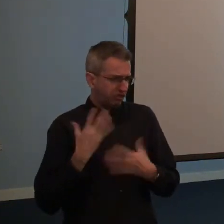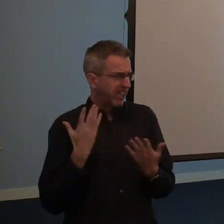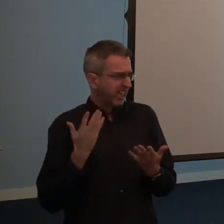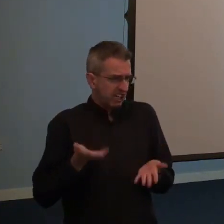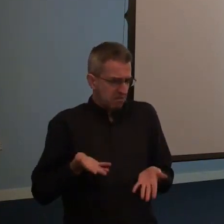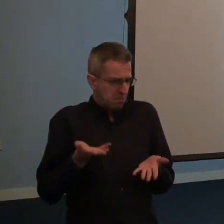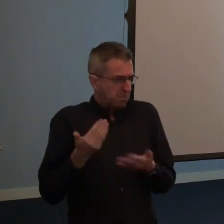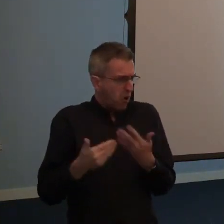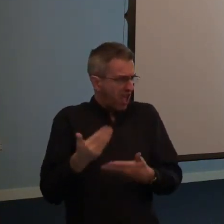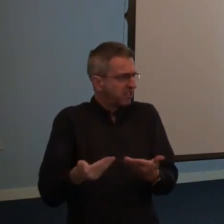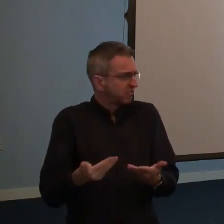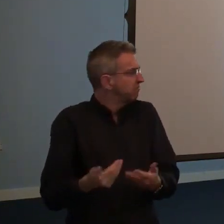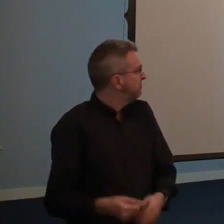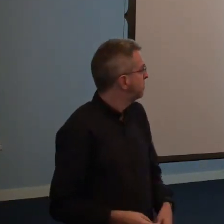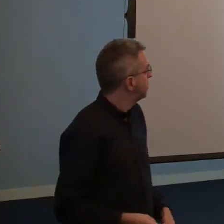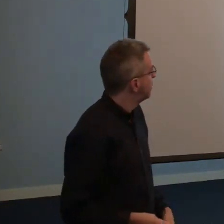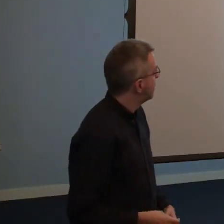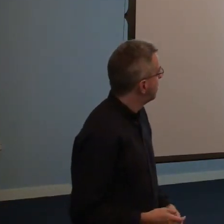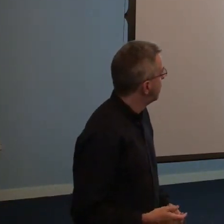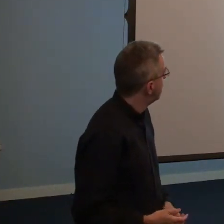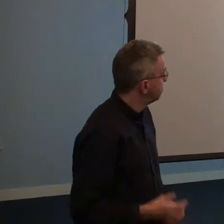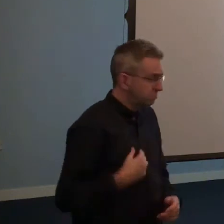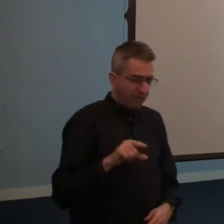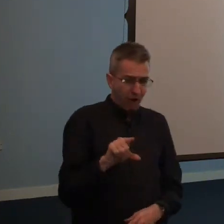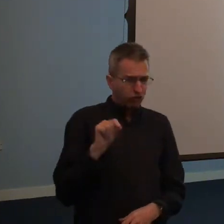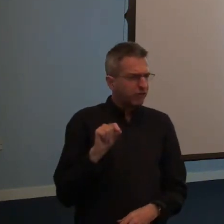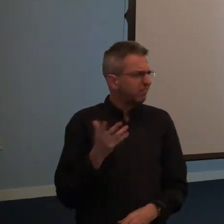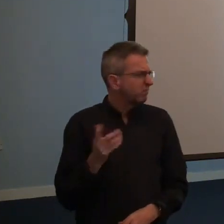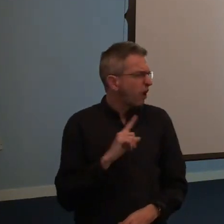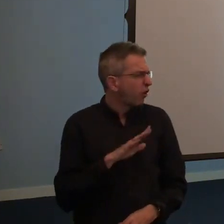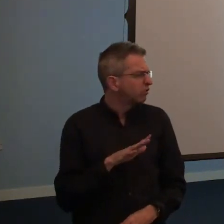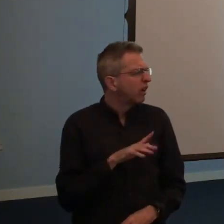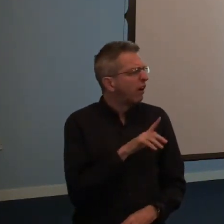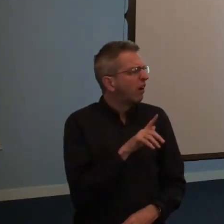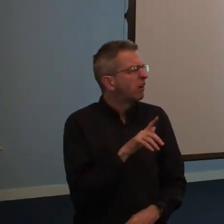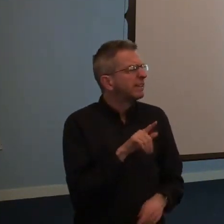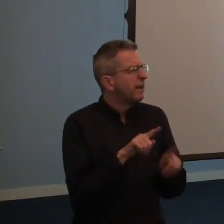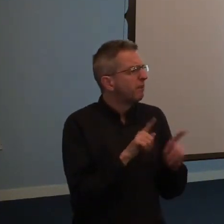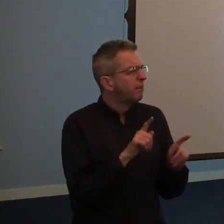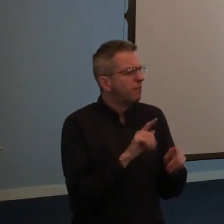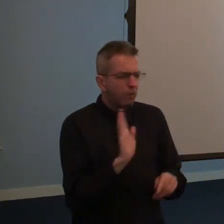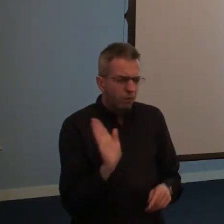right to choose things like hair colour and eye colour of their children. And that it's voluntary, why shouldn't